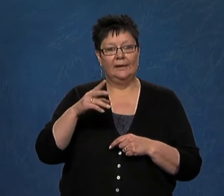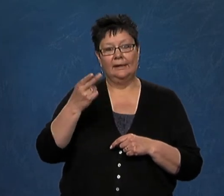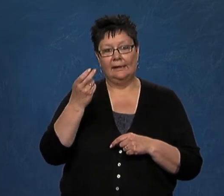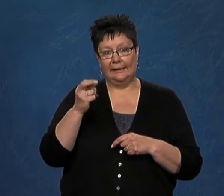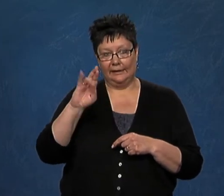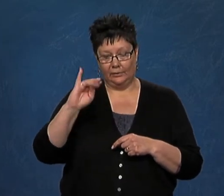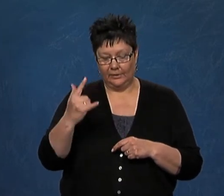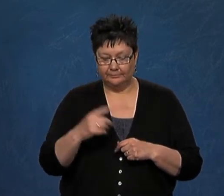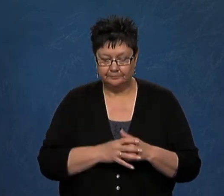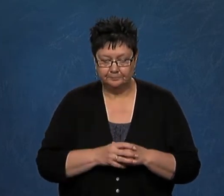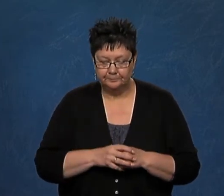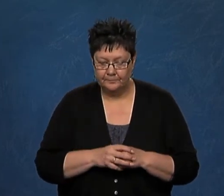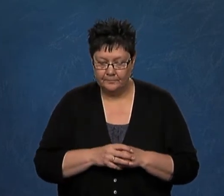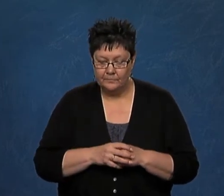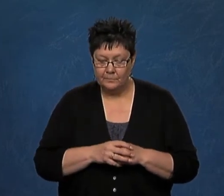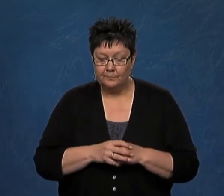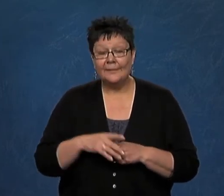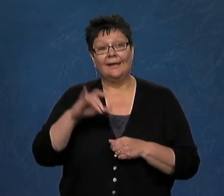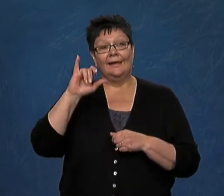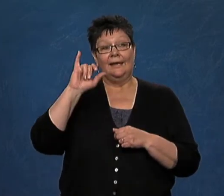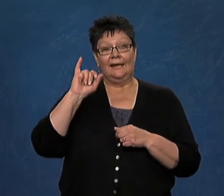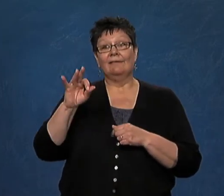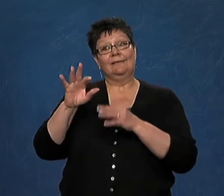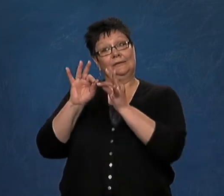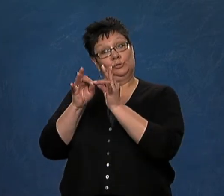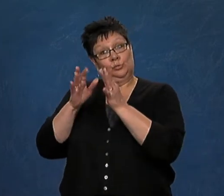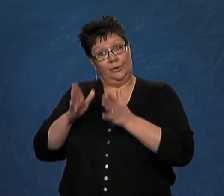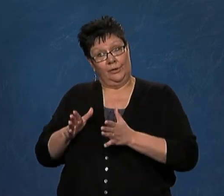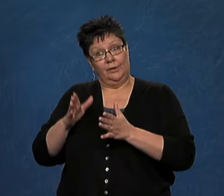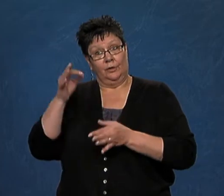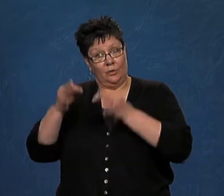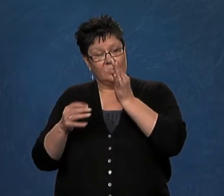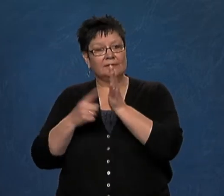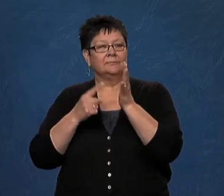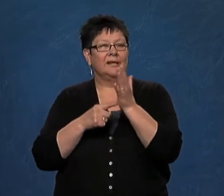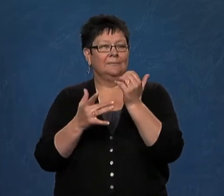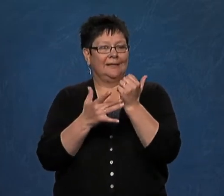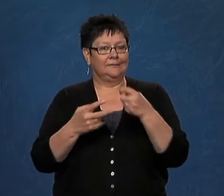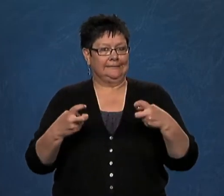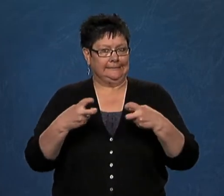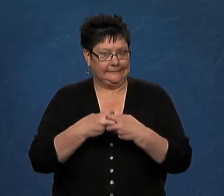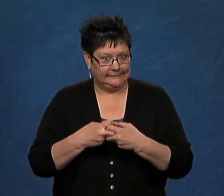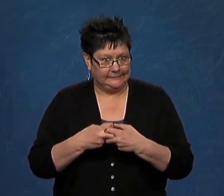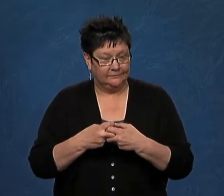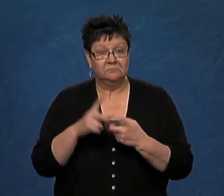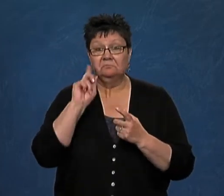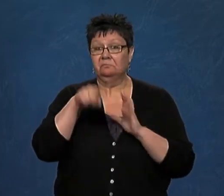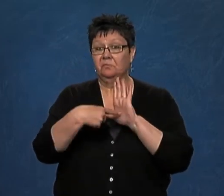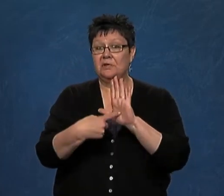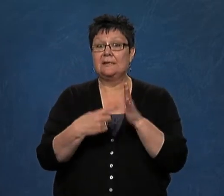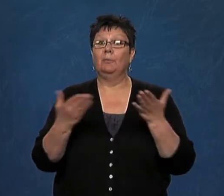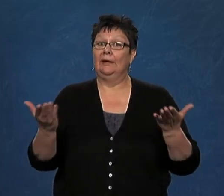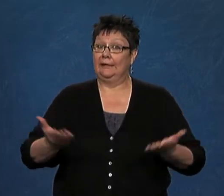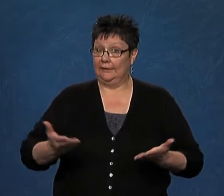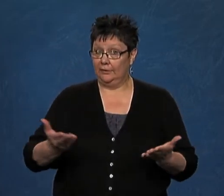bail review hearing. And in that situation, the interpreter may find themselves in a